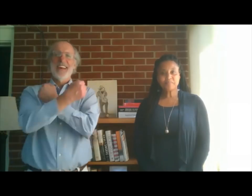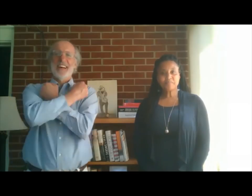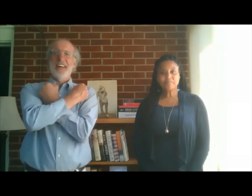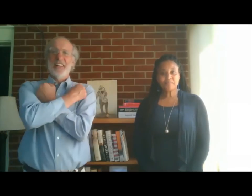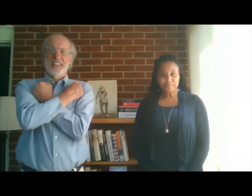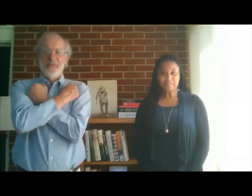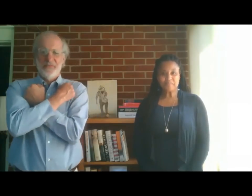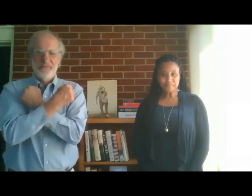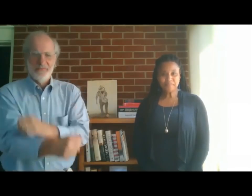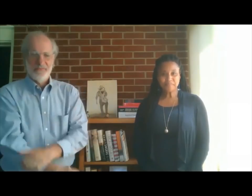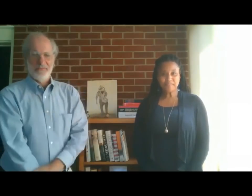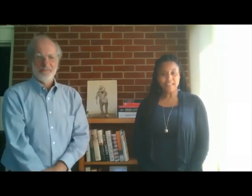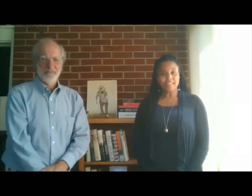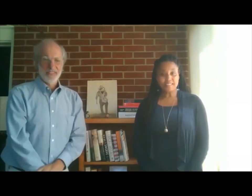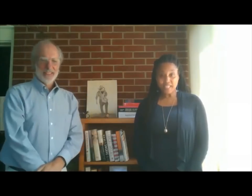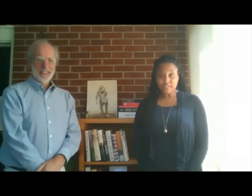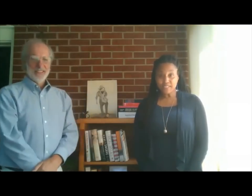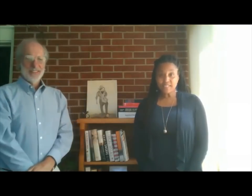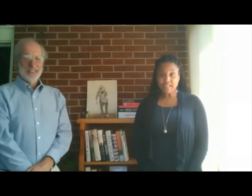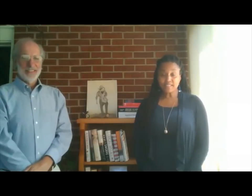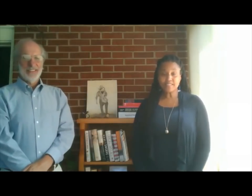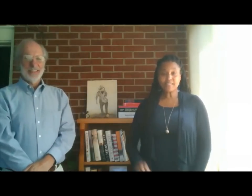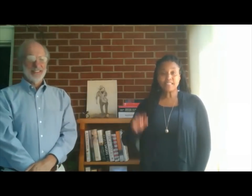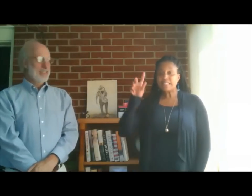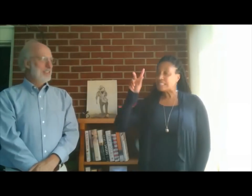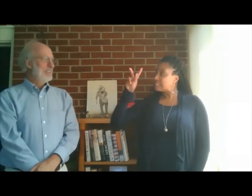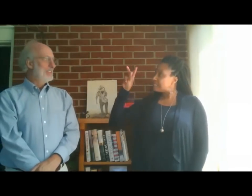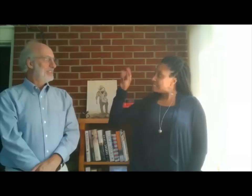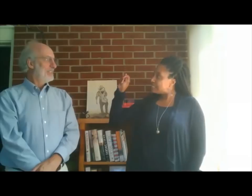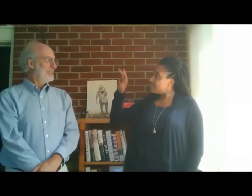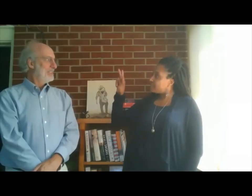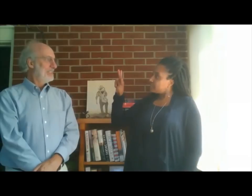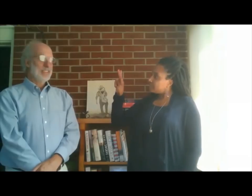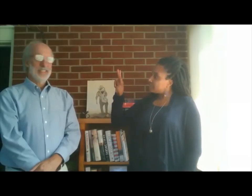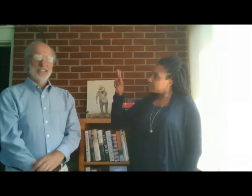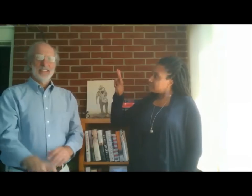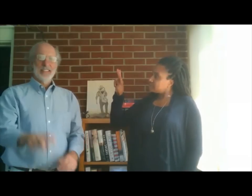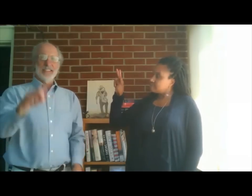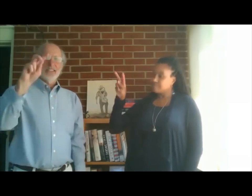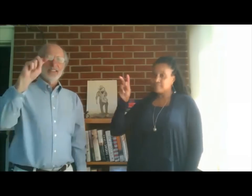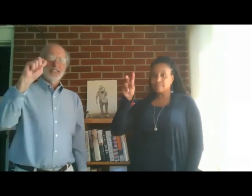Yeah. Hug. And last for the section, TV.